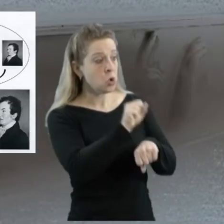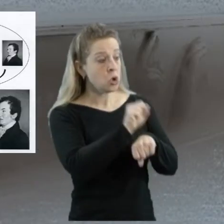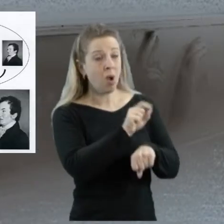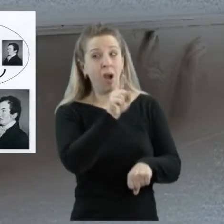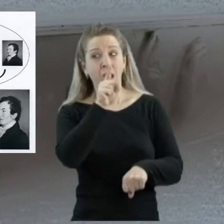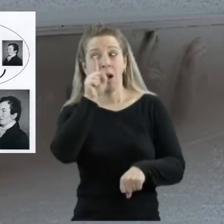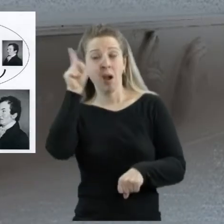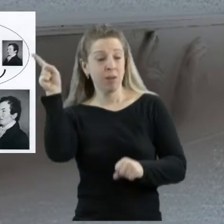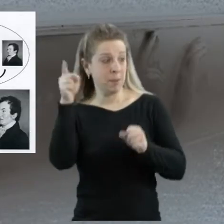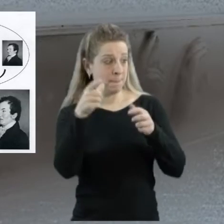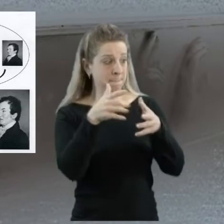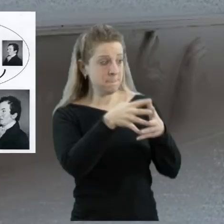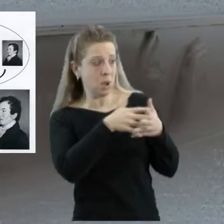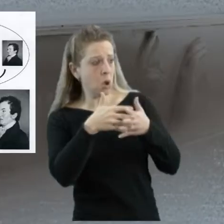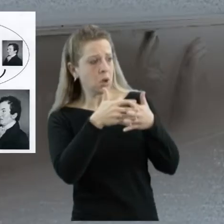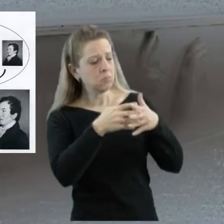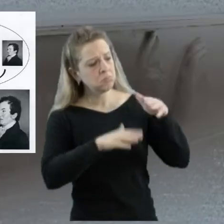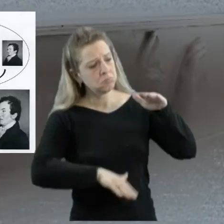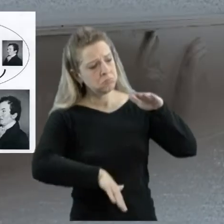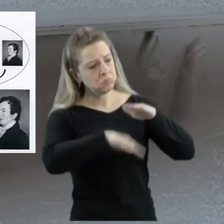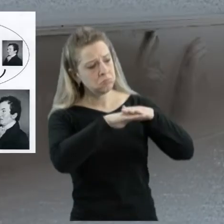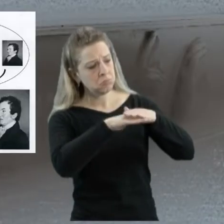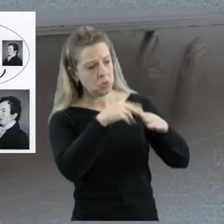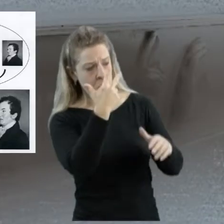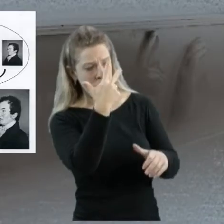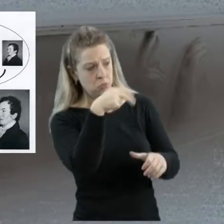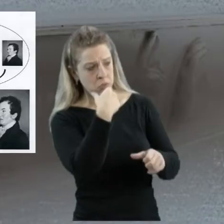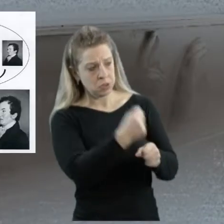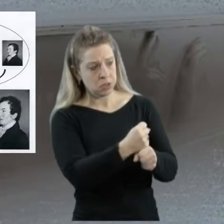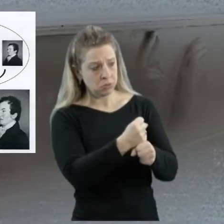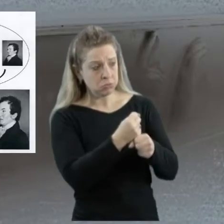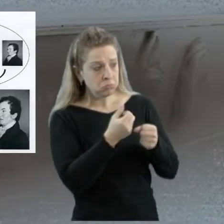Gallaudet asked Claire to come work in America for 3 years.